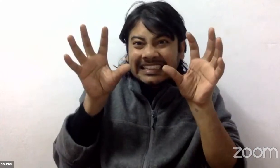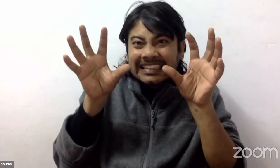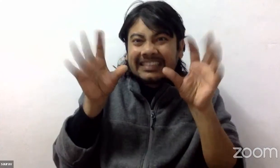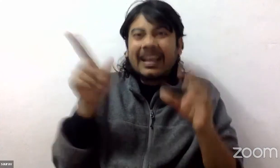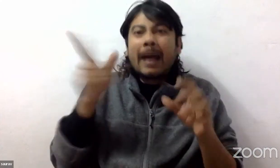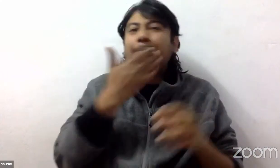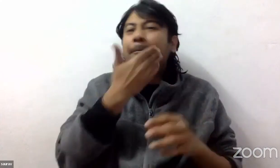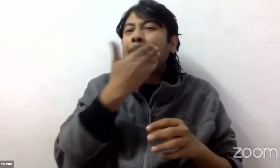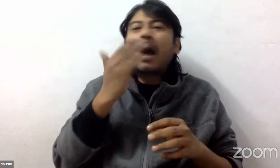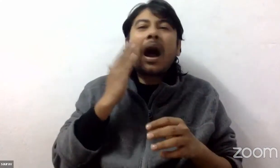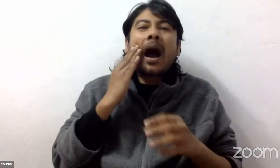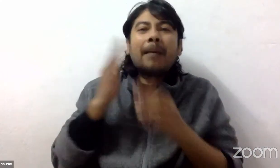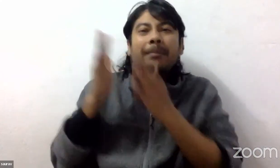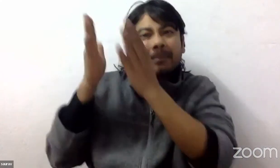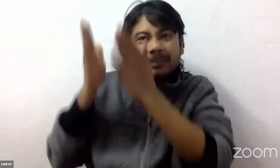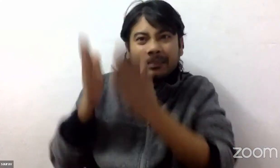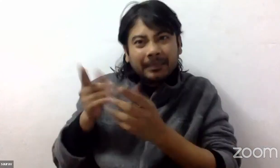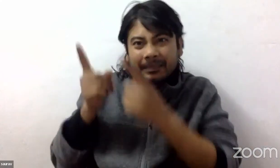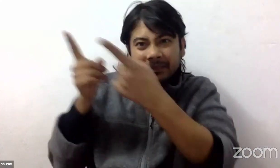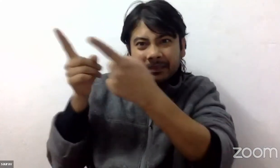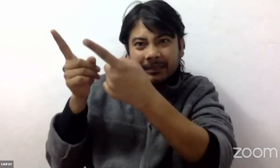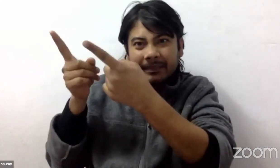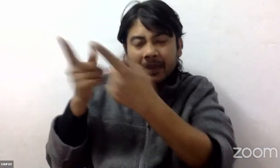and so he goes to the Lord,